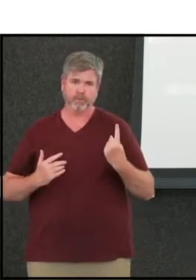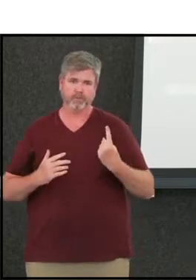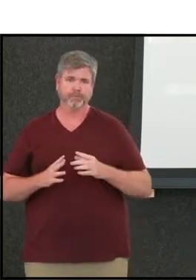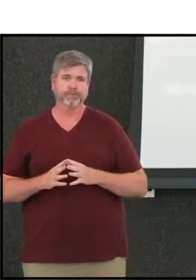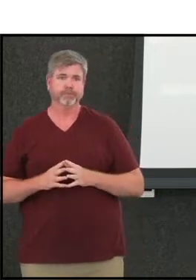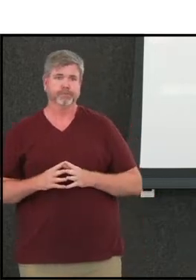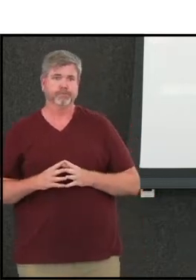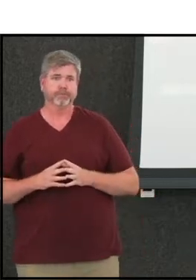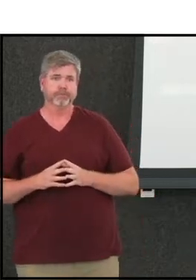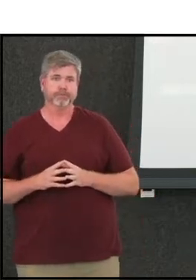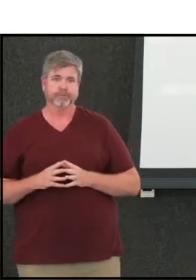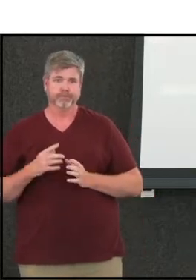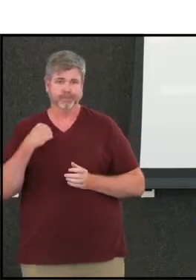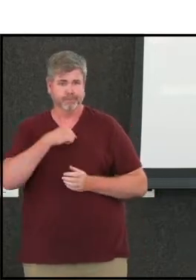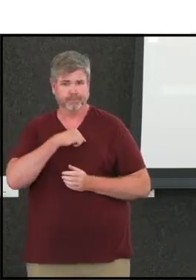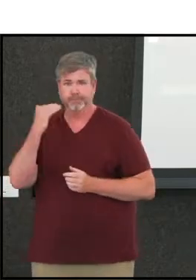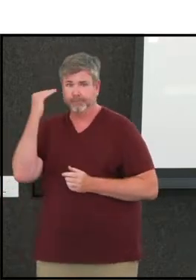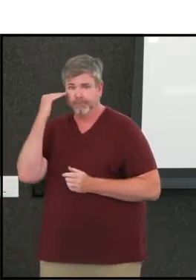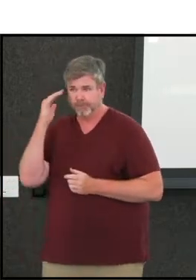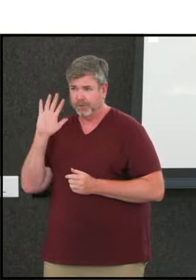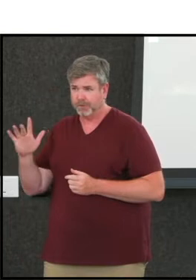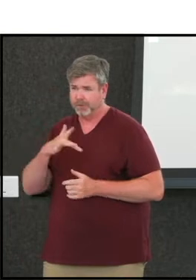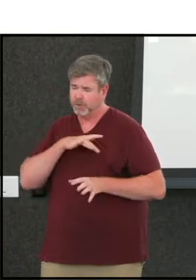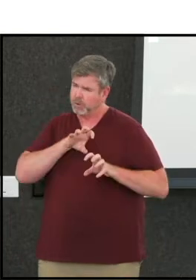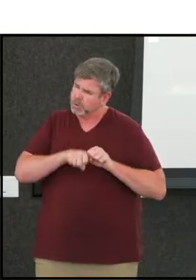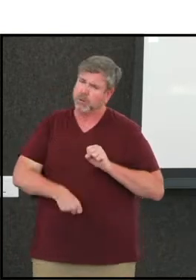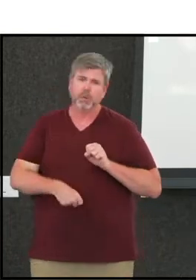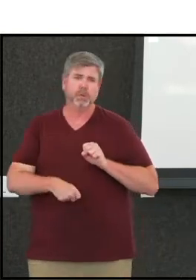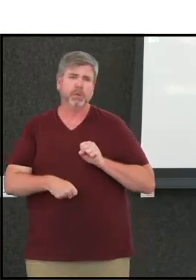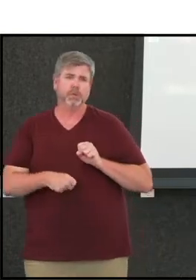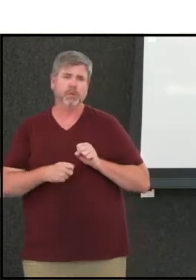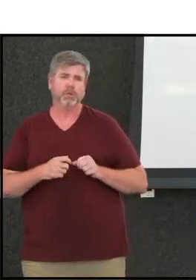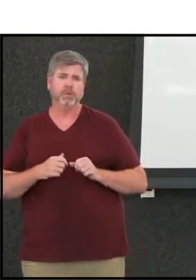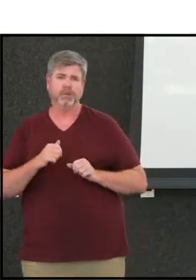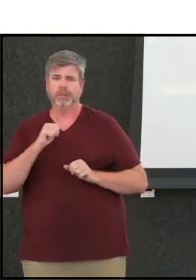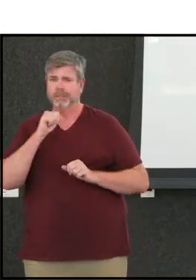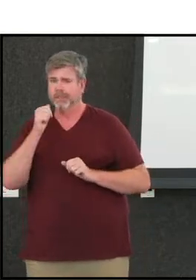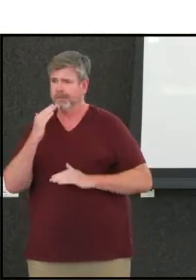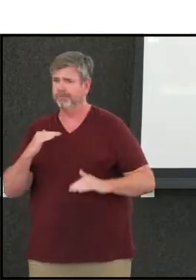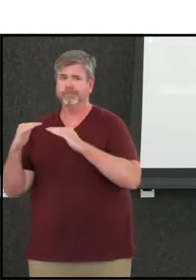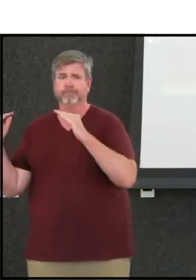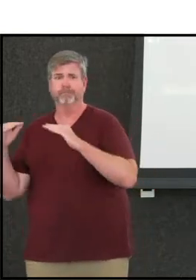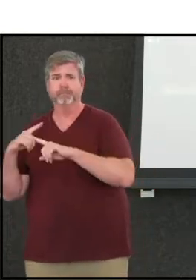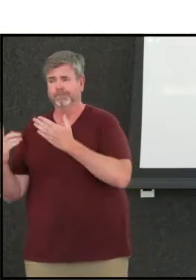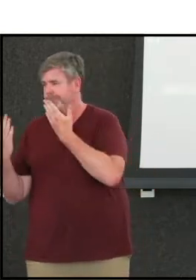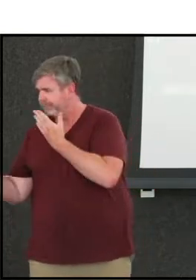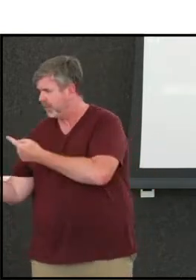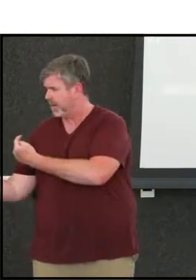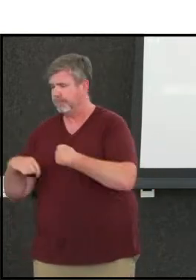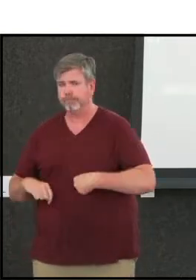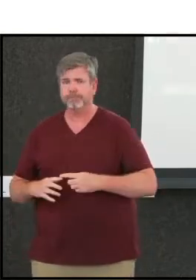suffer with yours, but not to the same degree, so we really appreciate you being with us. I now get to